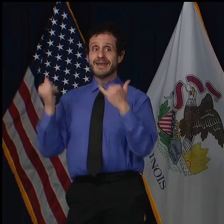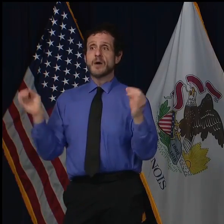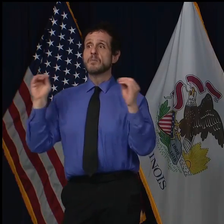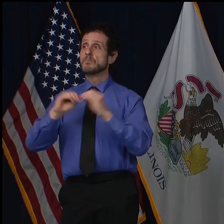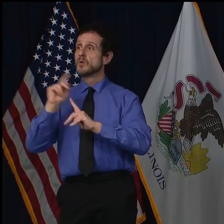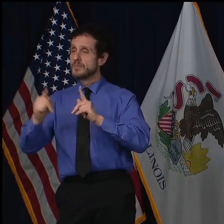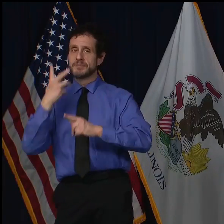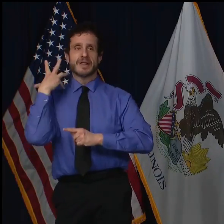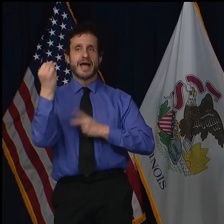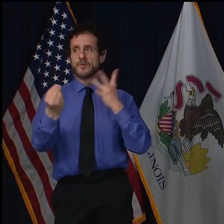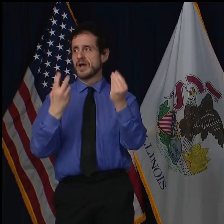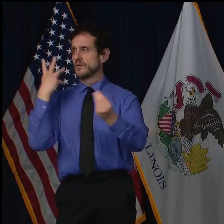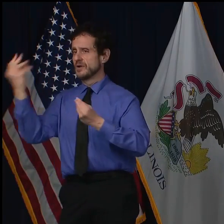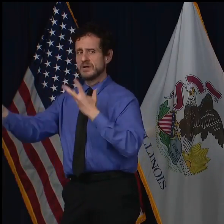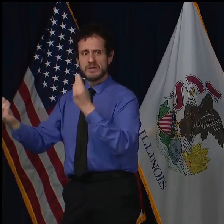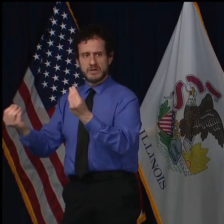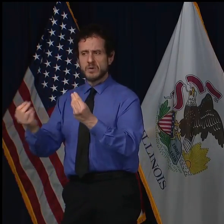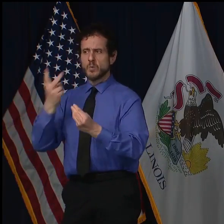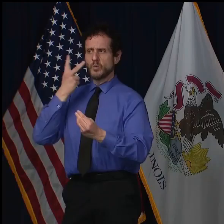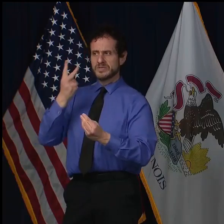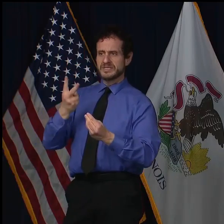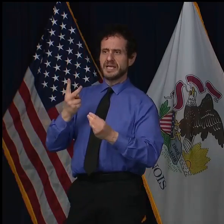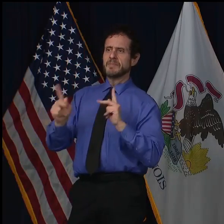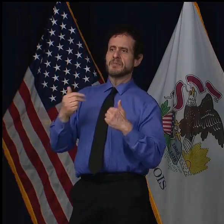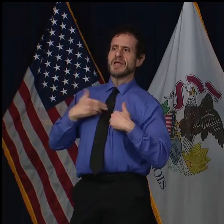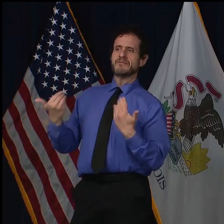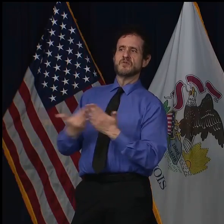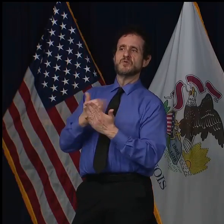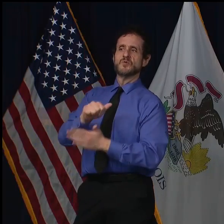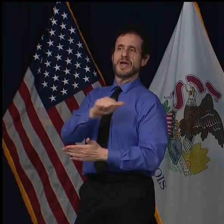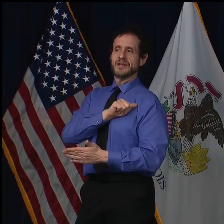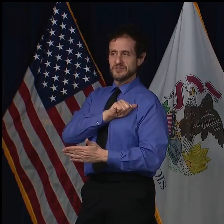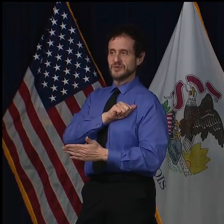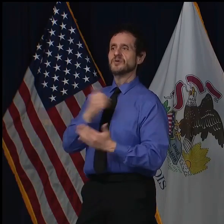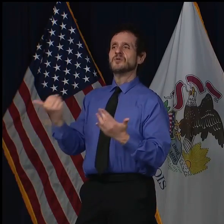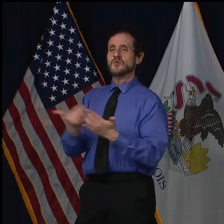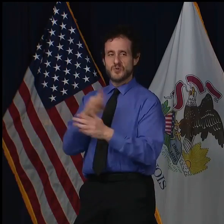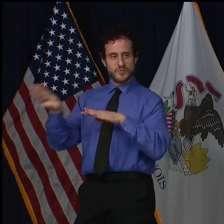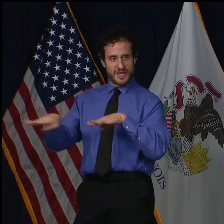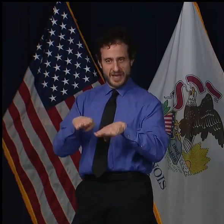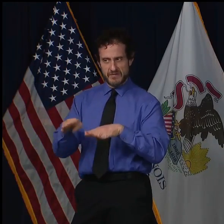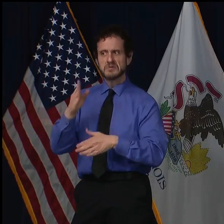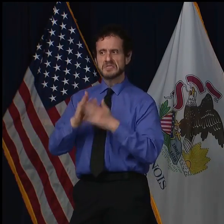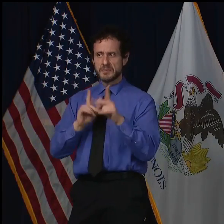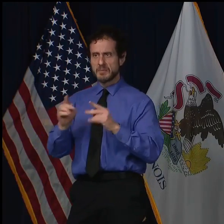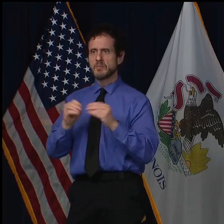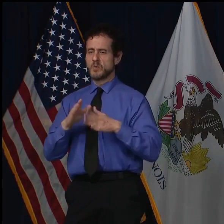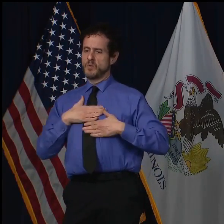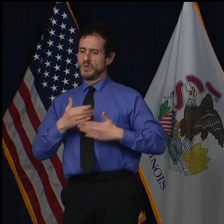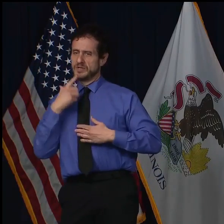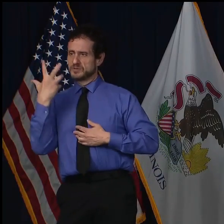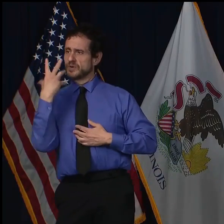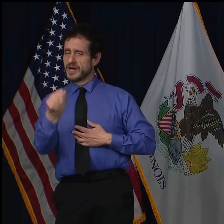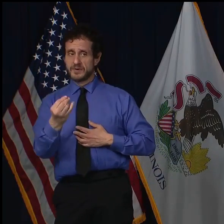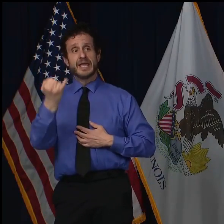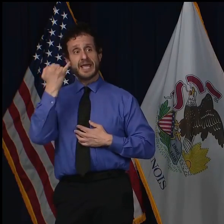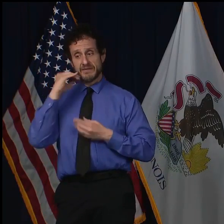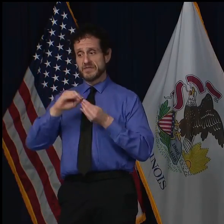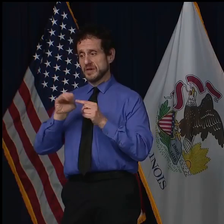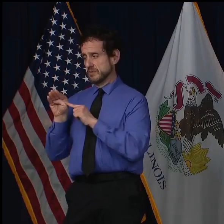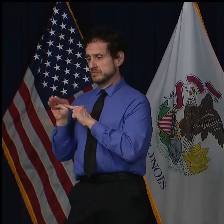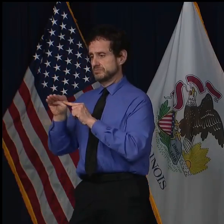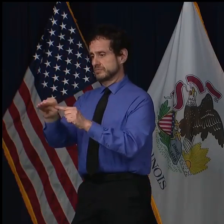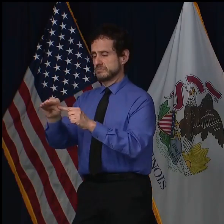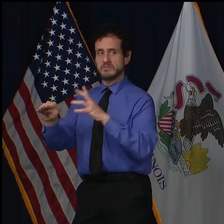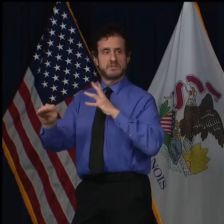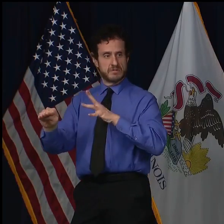happen with the new attitudes that are prevailing and the new behaviors that are prevailing. And if it stays the same, that's great. We'll